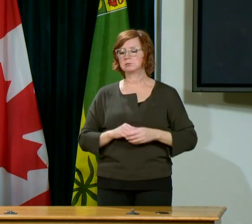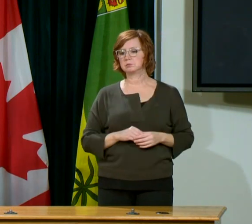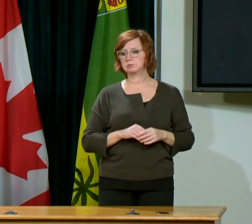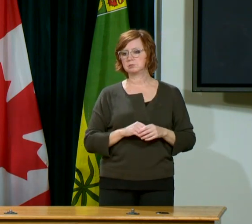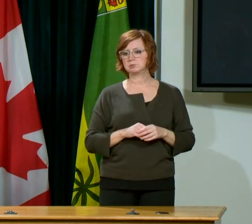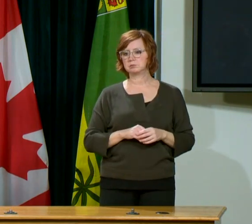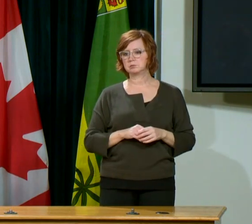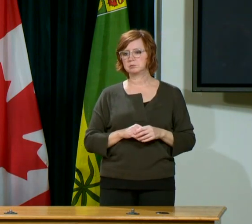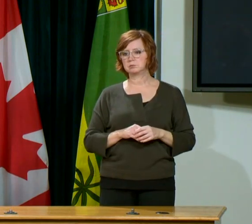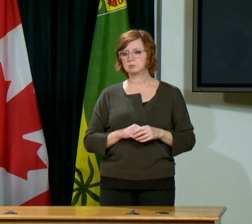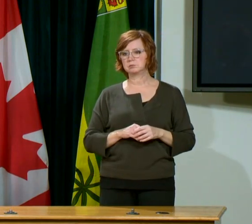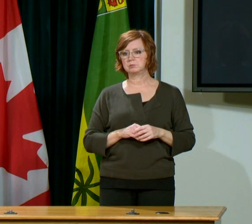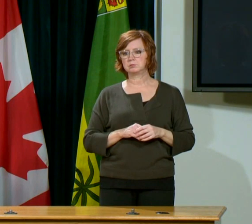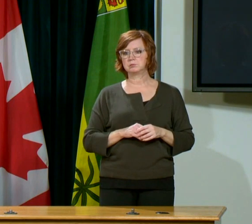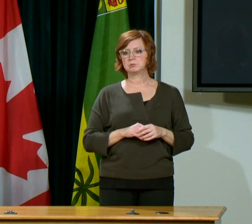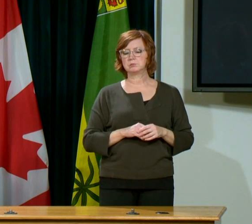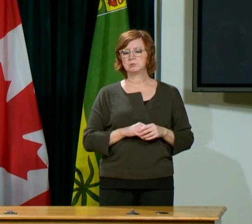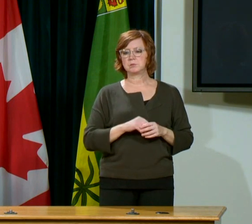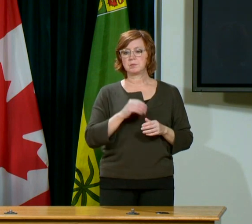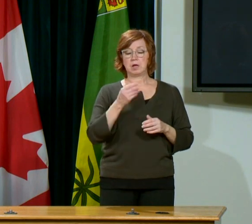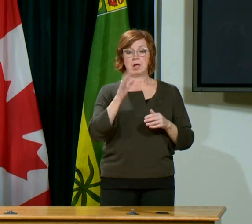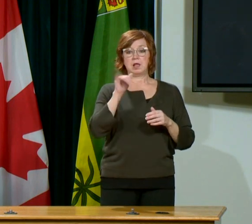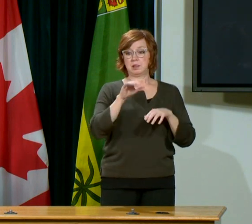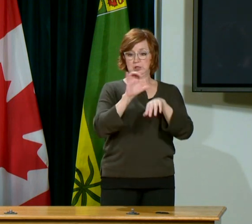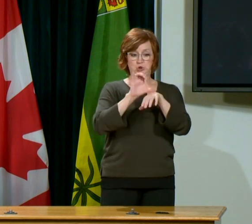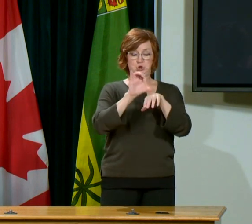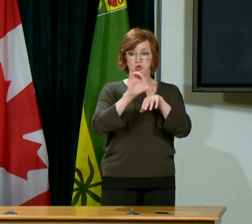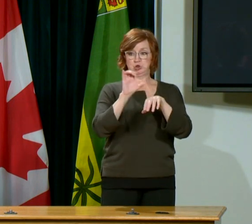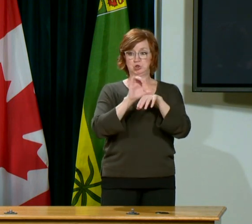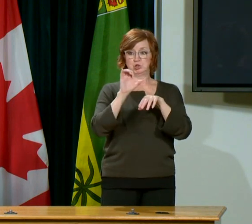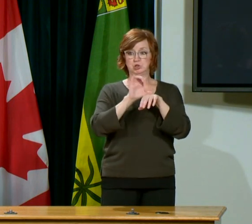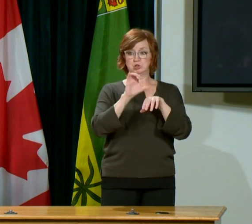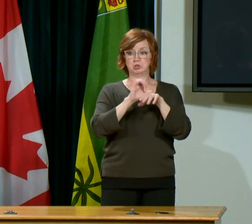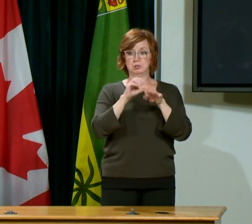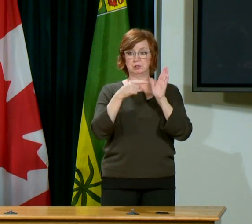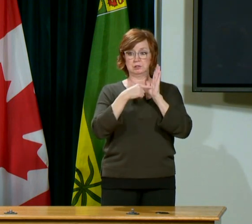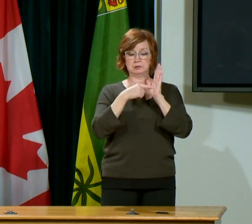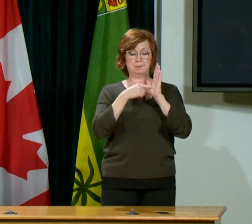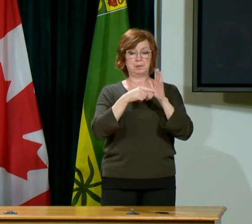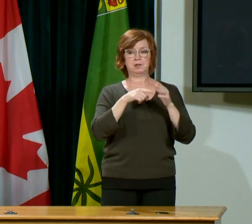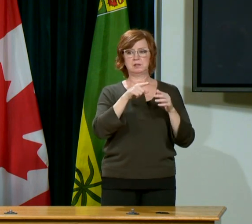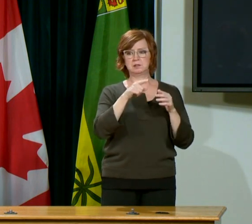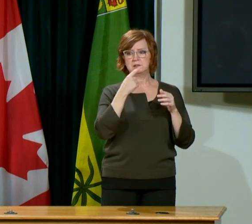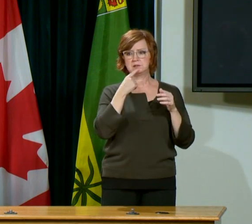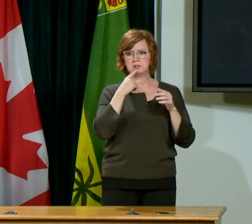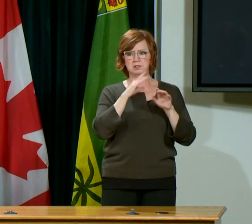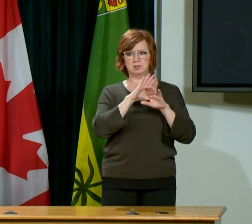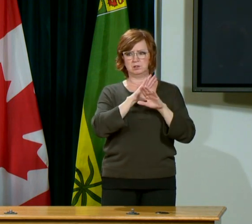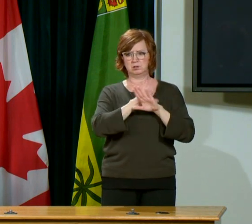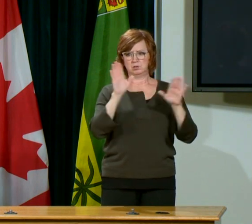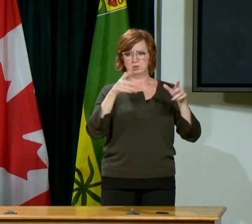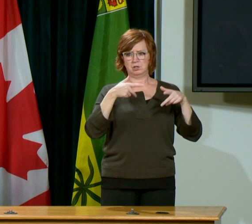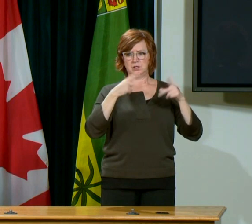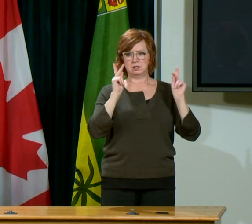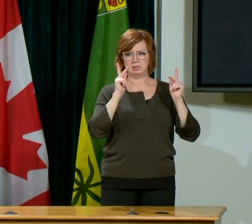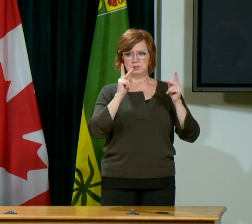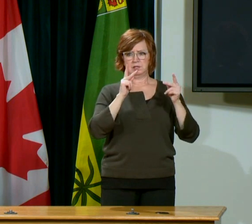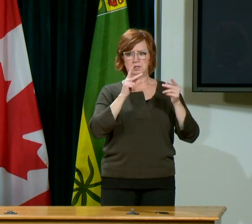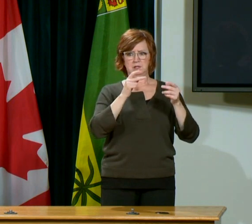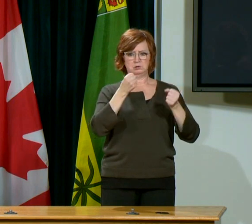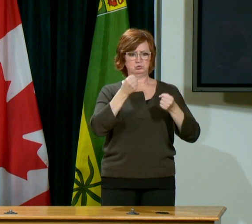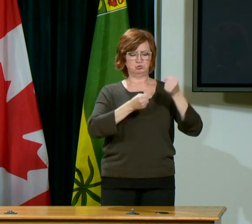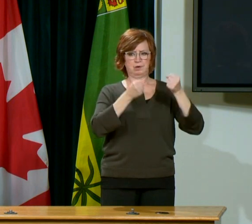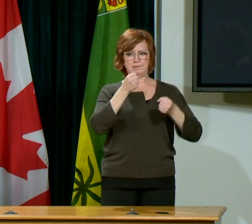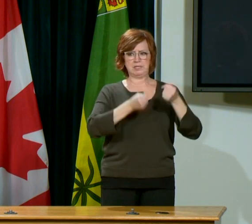public health official gave to the Nipawin Apostolic Church was that they strongly recommended against a drive-in church service where people would be sitting inside their